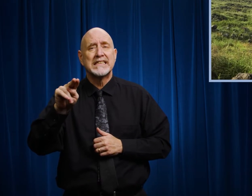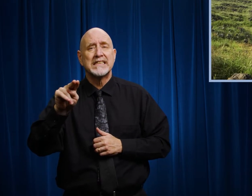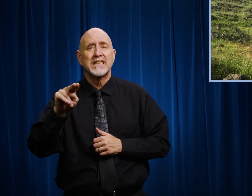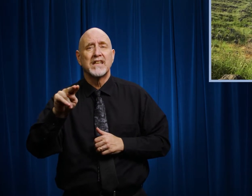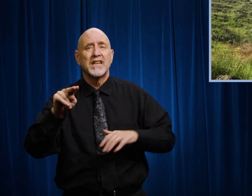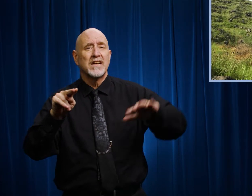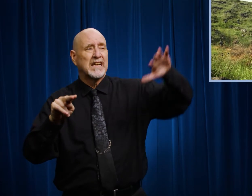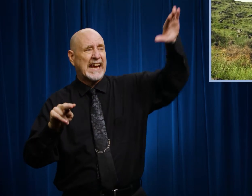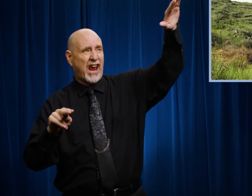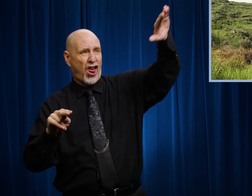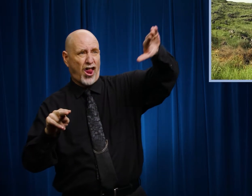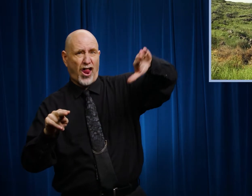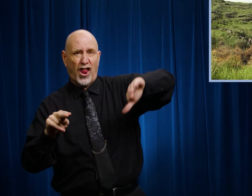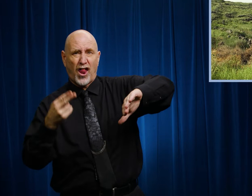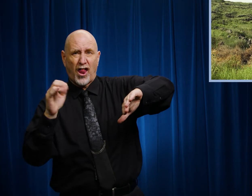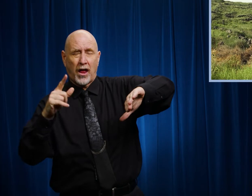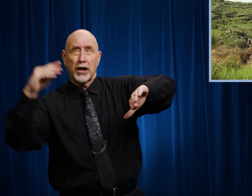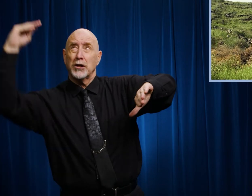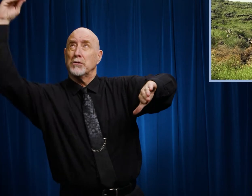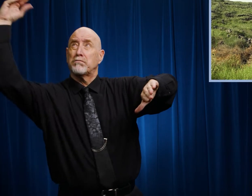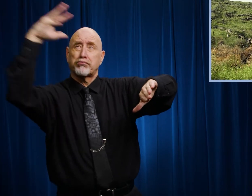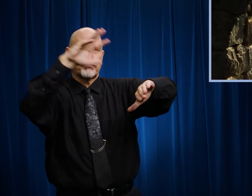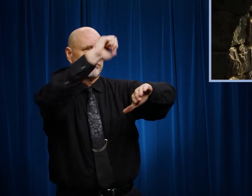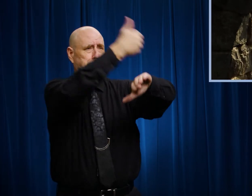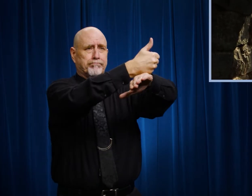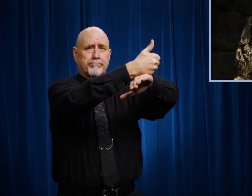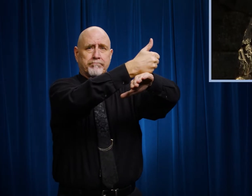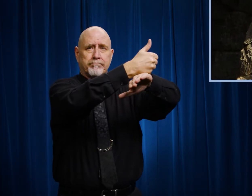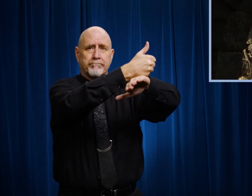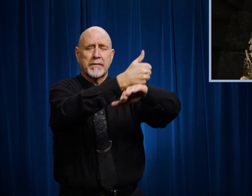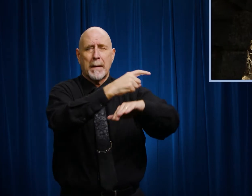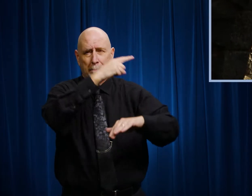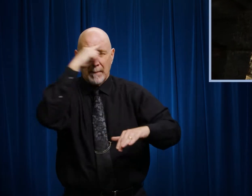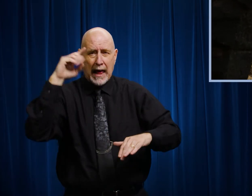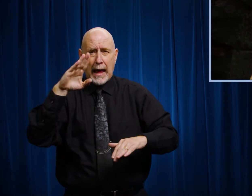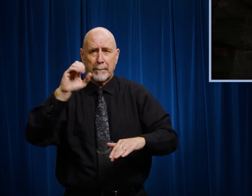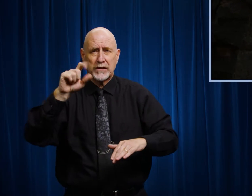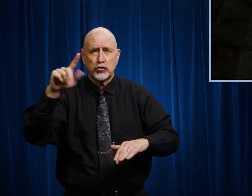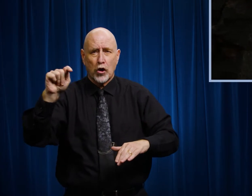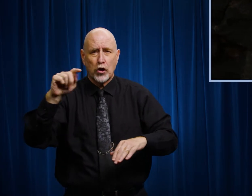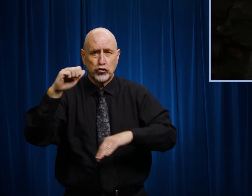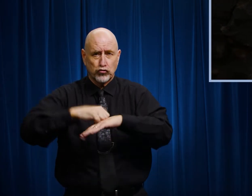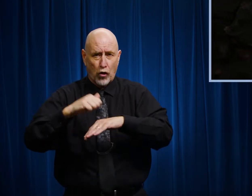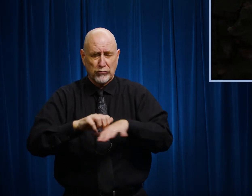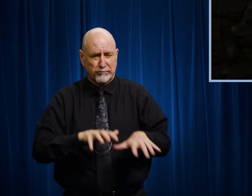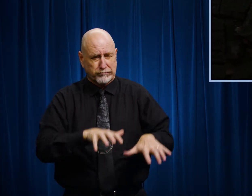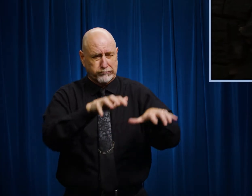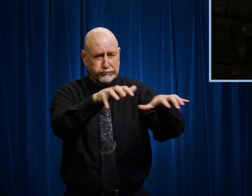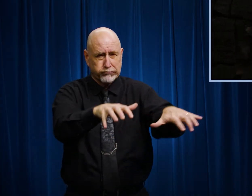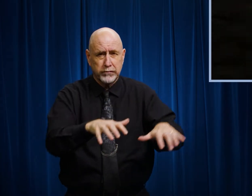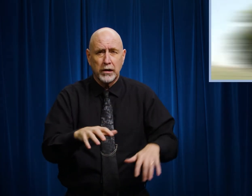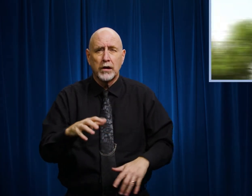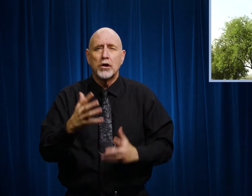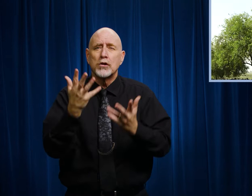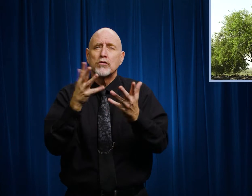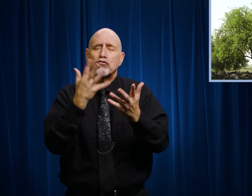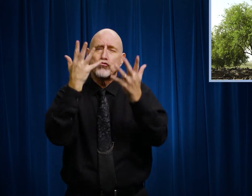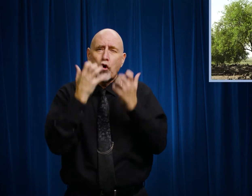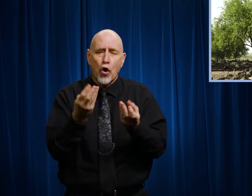steep, sun-exposed hillside which possessed an abundance of black basalt stones and dark volcanic